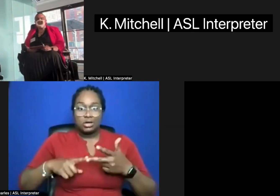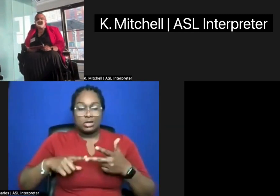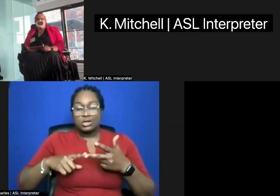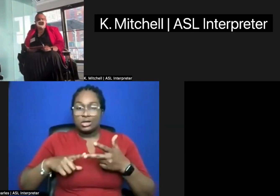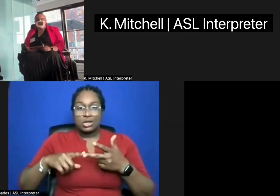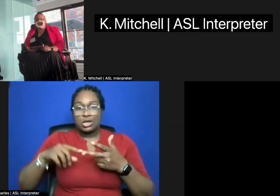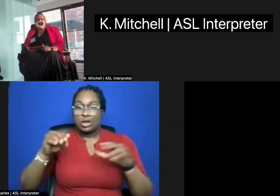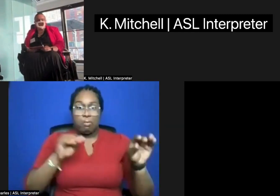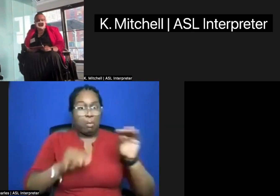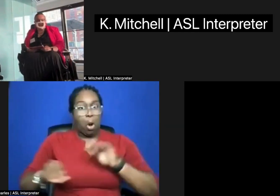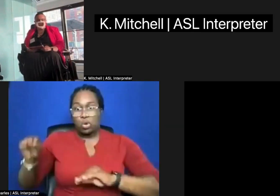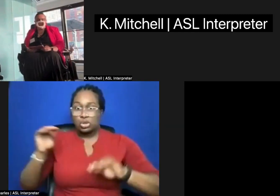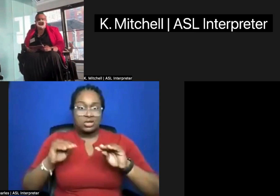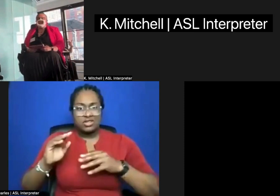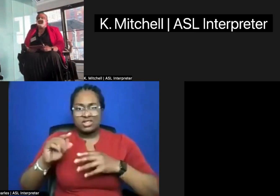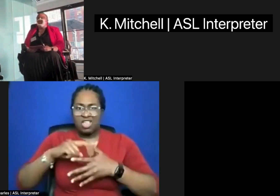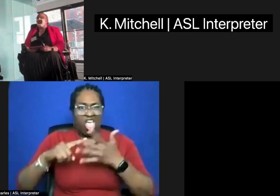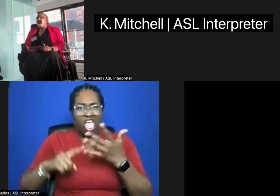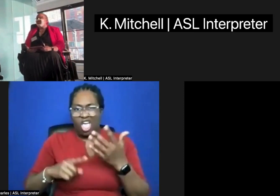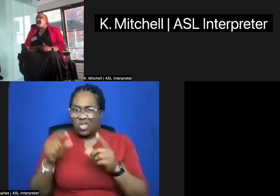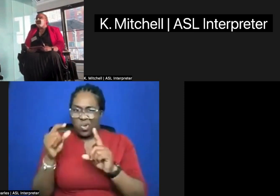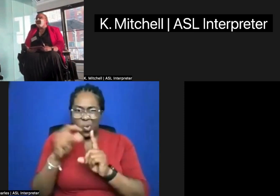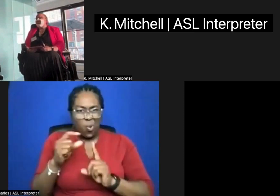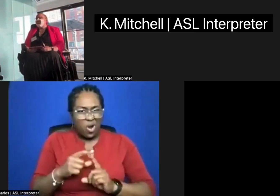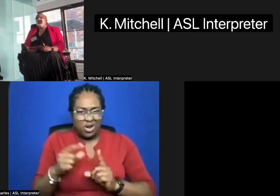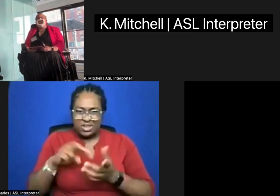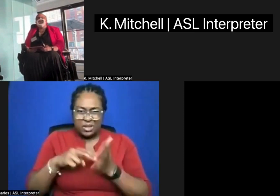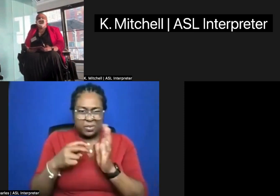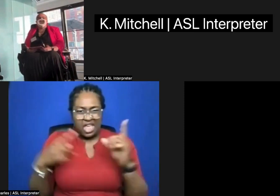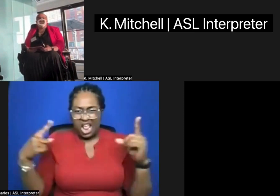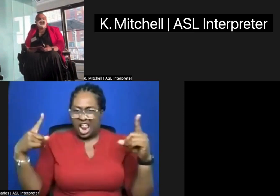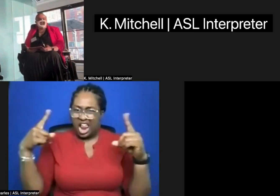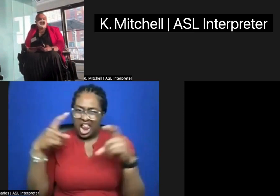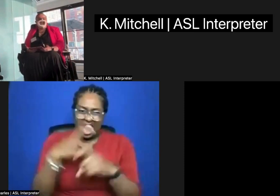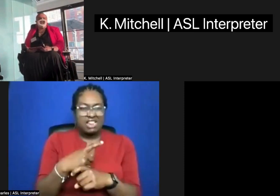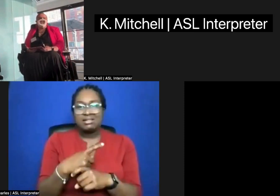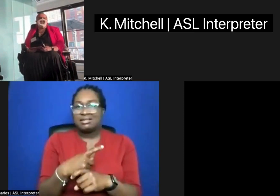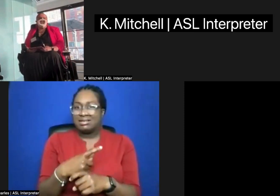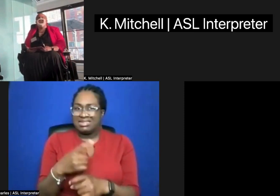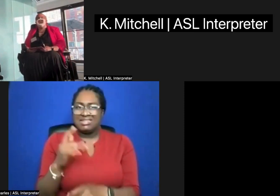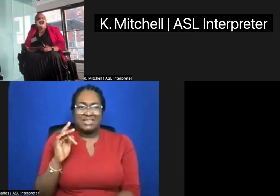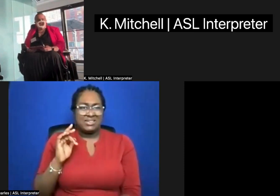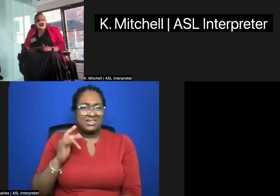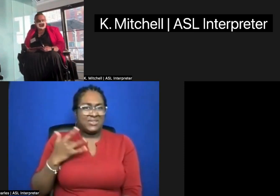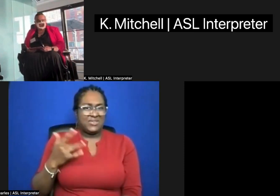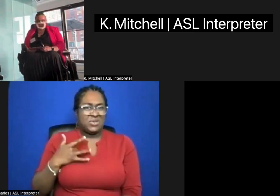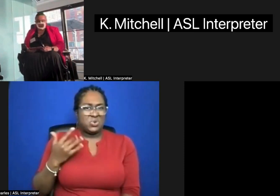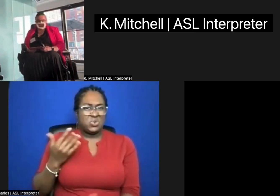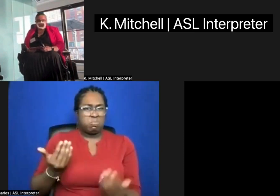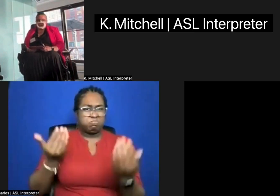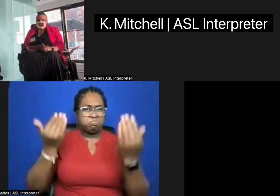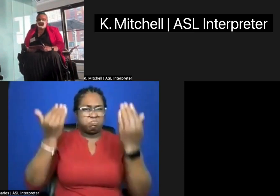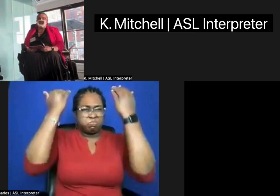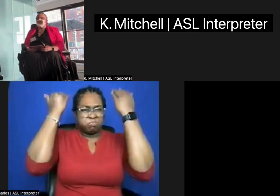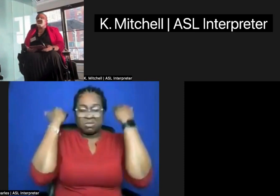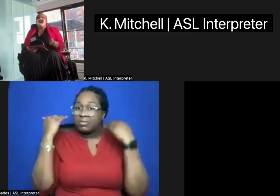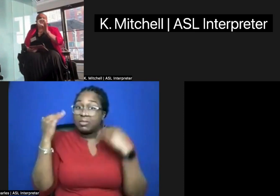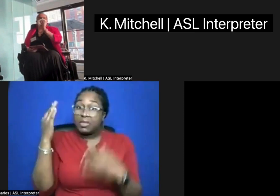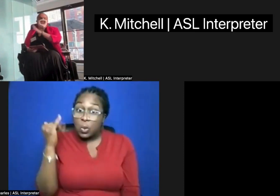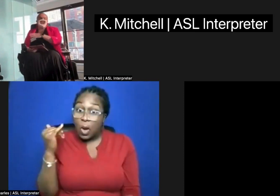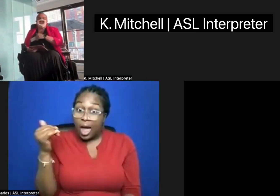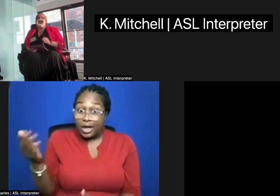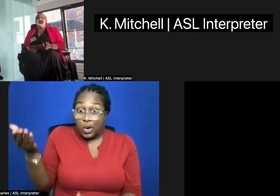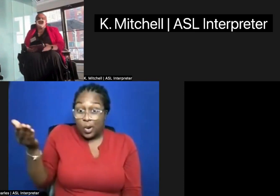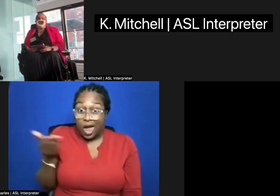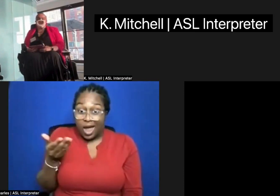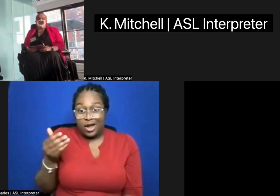like what do all of those words mean? And it sounds really intimidating, but that's what your attorneys are there for. That's their